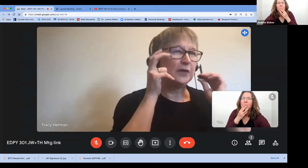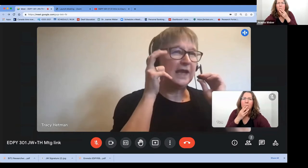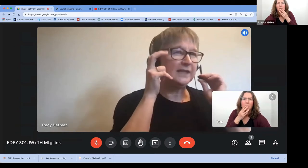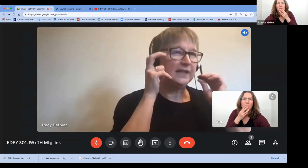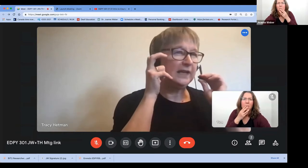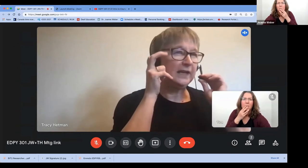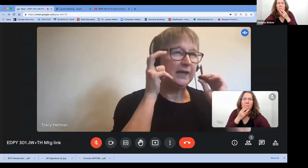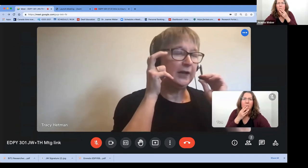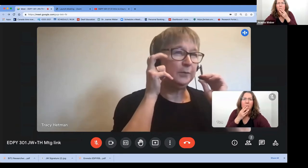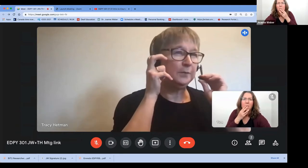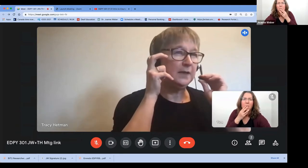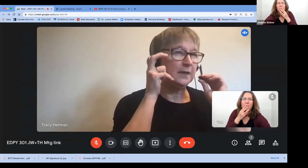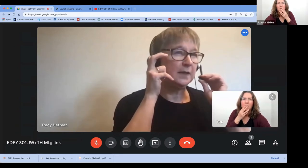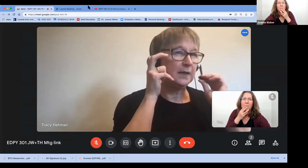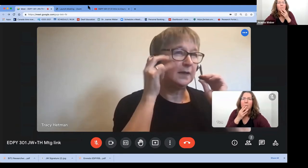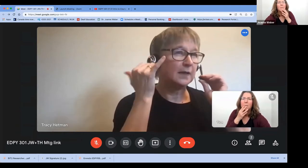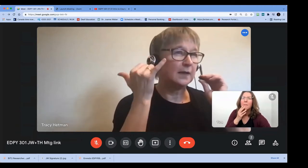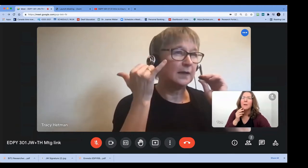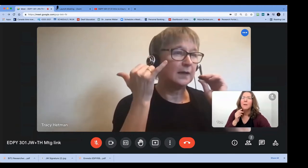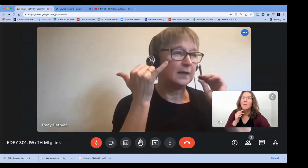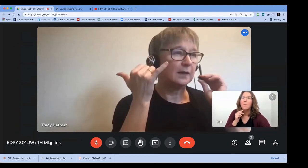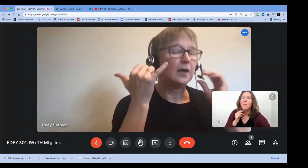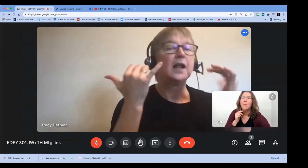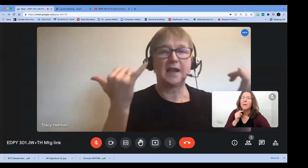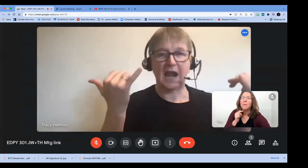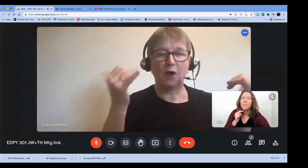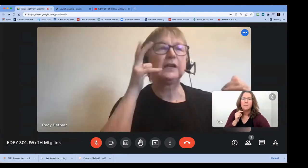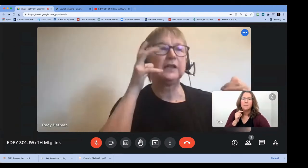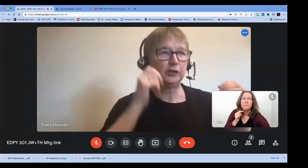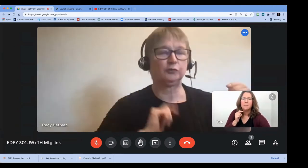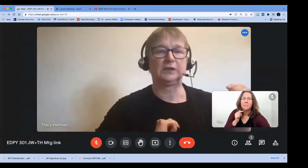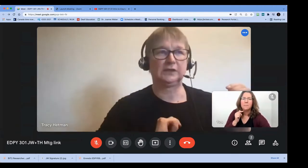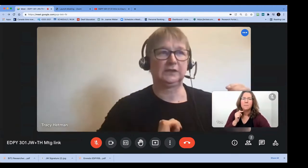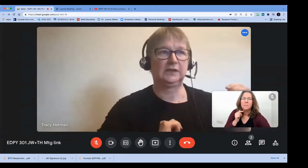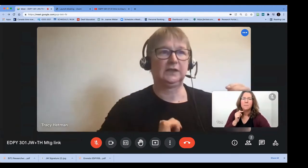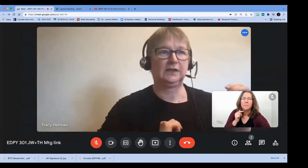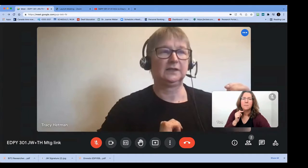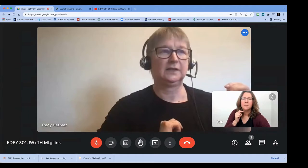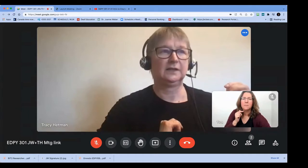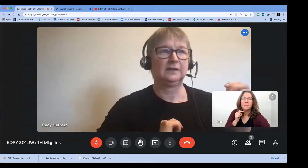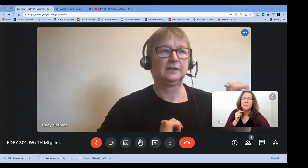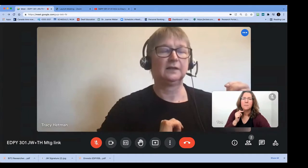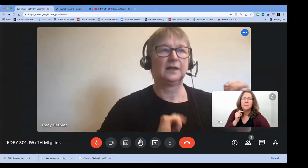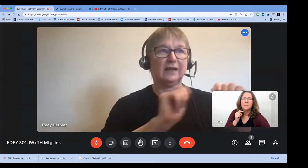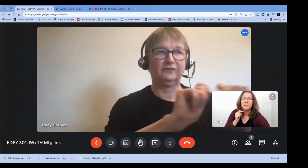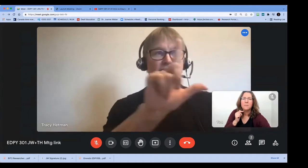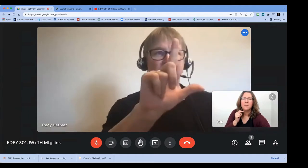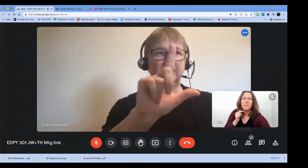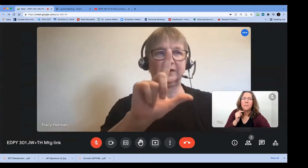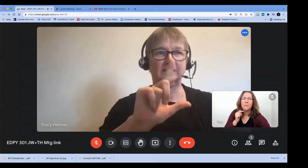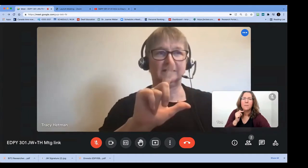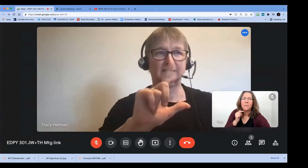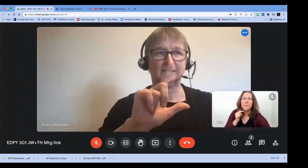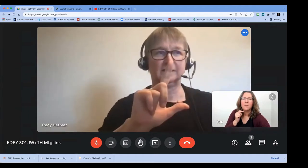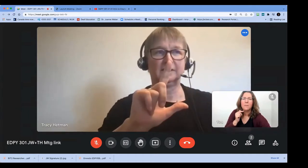So you can't hear me? Now we can hear you, Tracy, and the image of the video is of you and